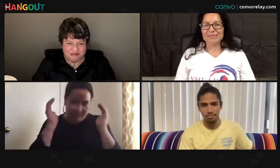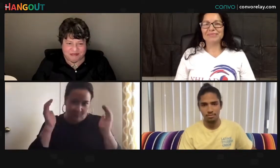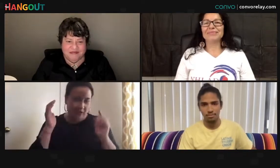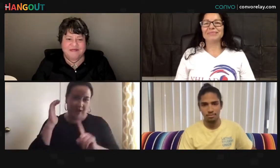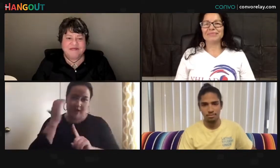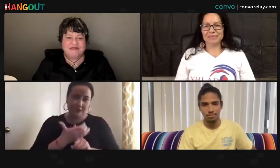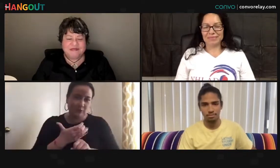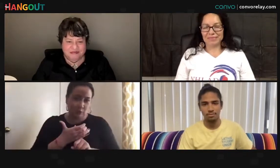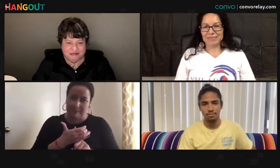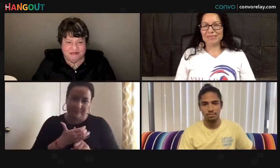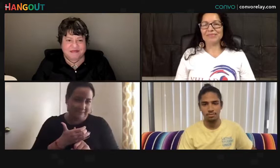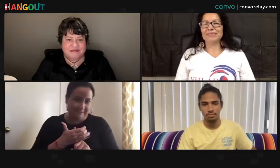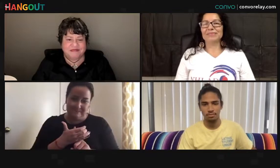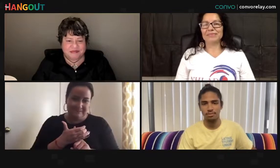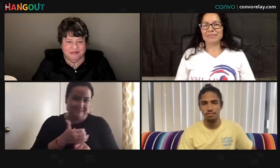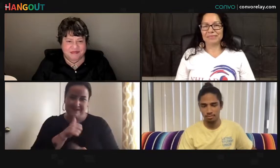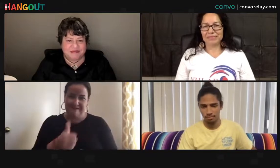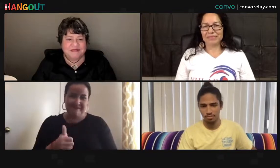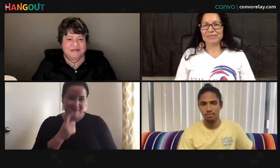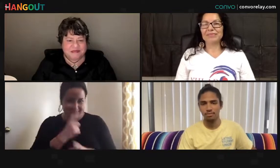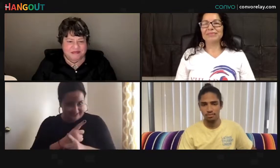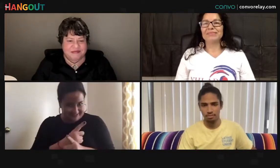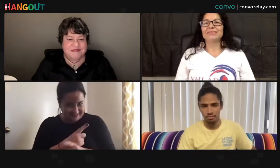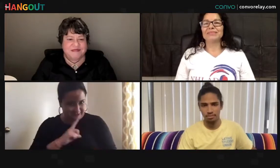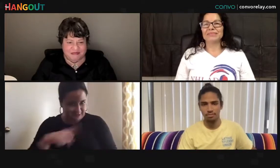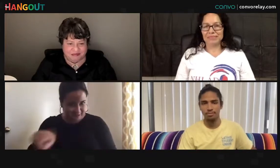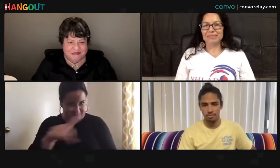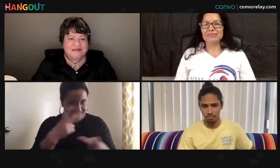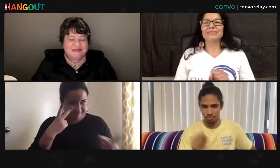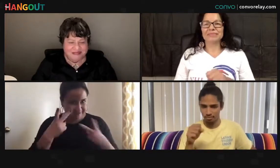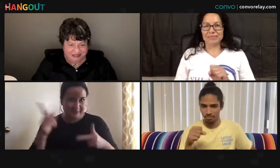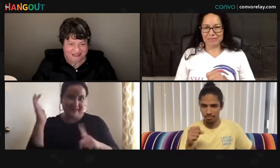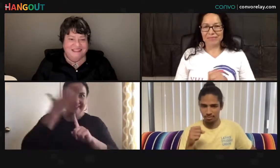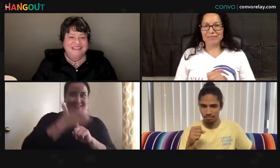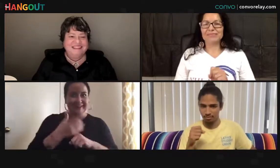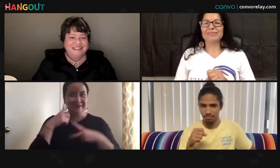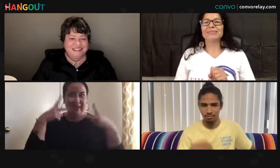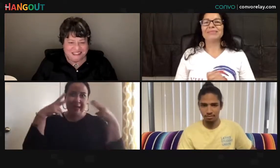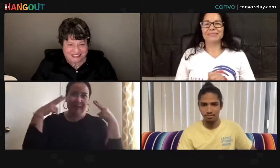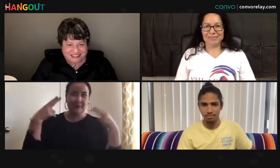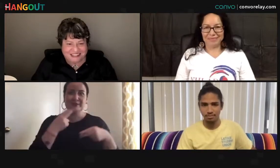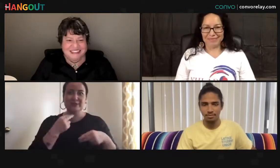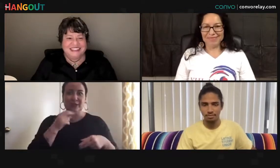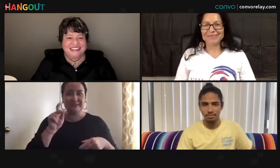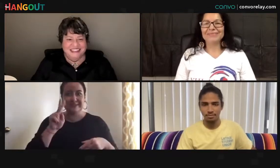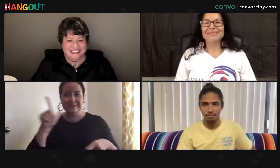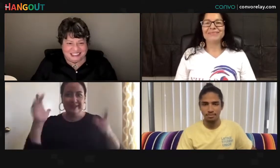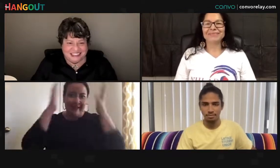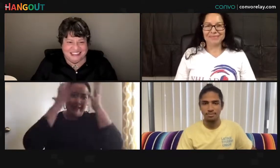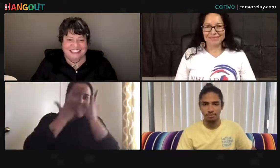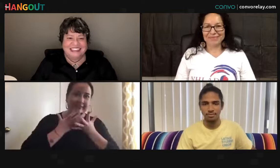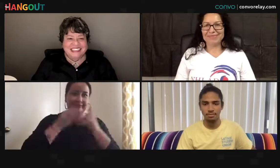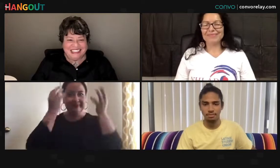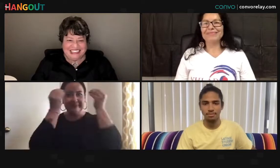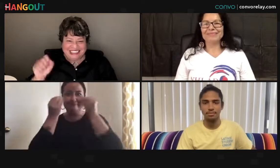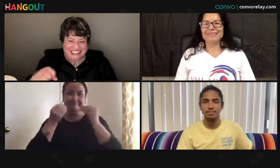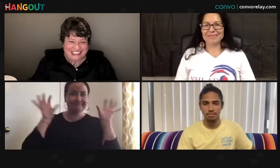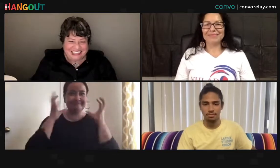not. It's not a it's not a Halloween costume, right? I know you guys see that people wear the sugar Yes. skulls for a